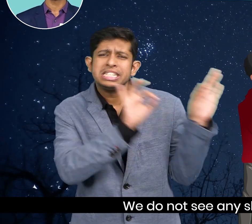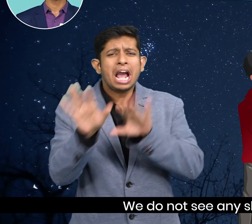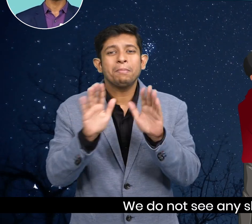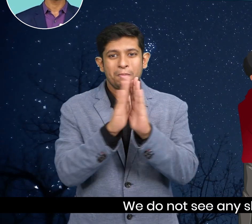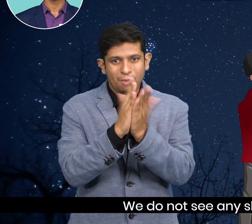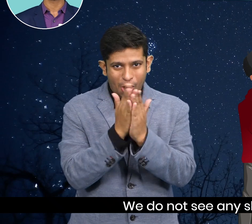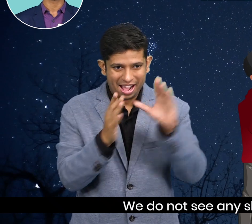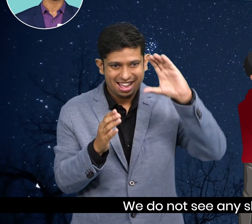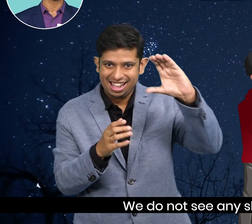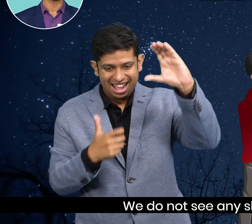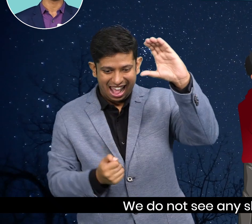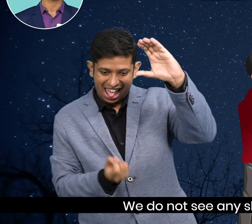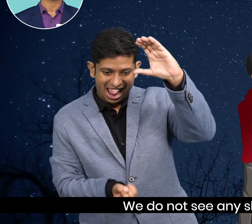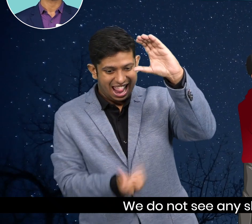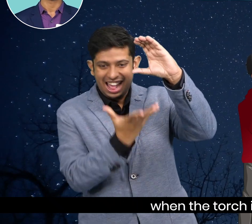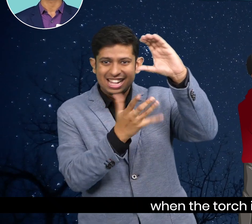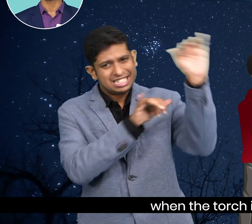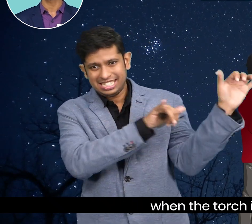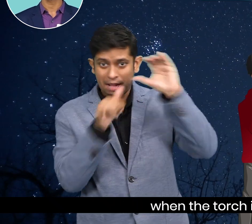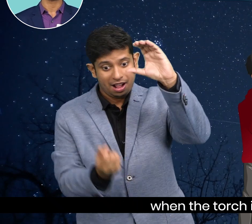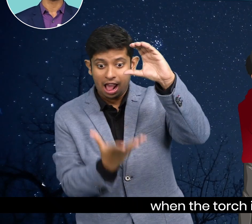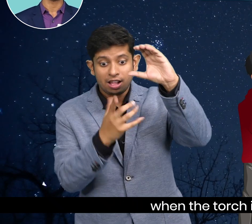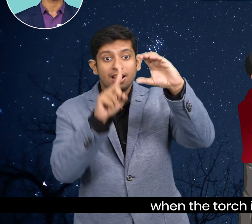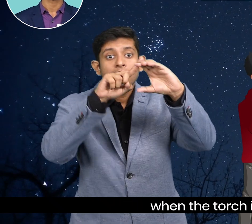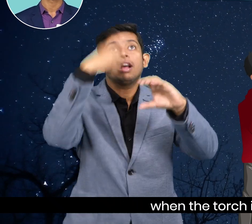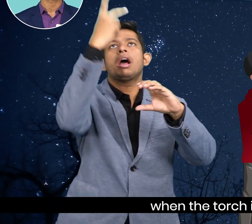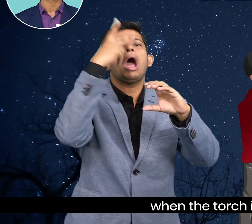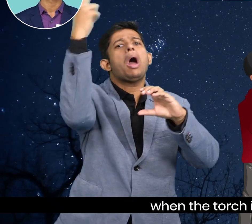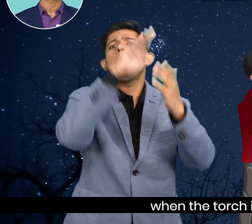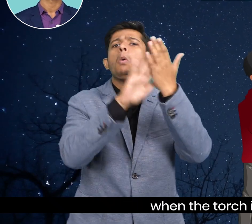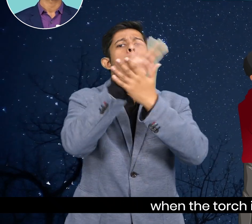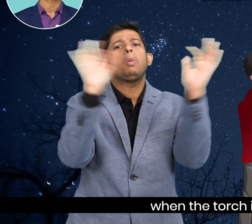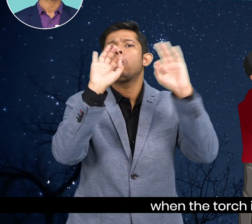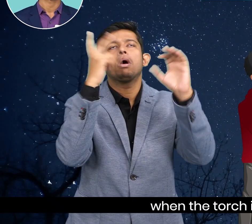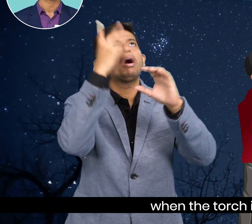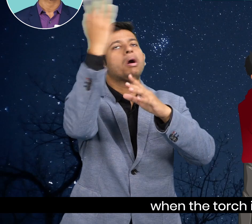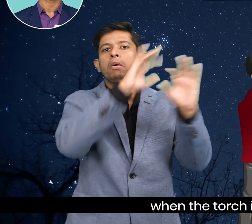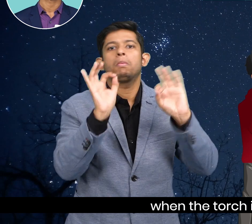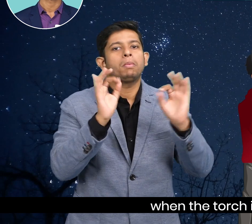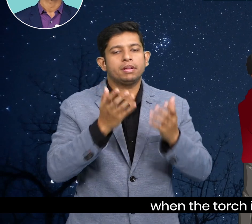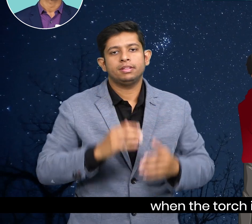We do not see any shadow in the open air when the torch is under the book.